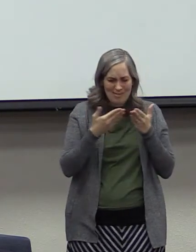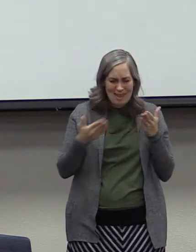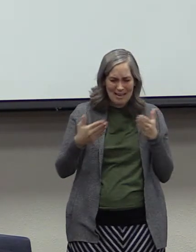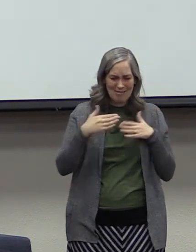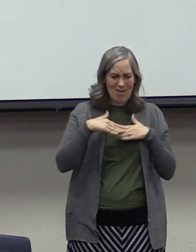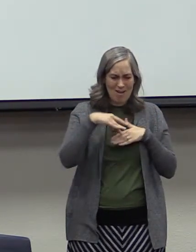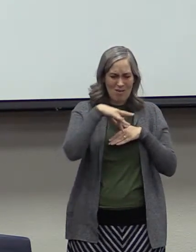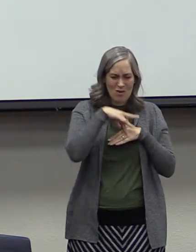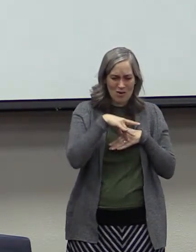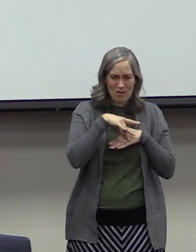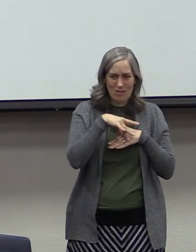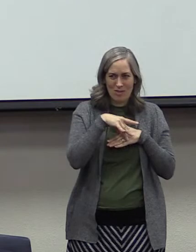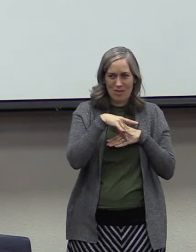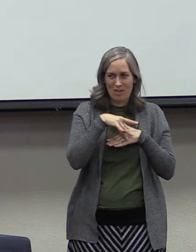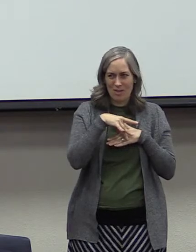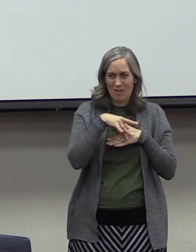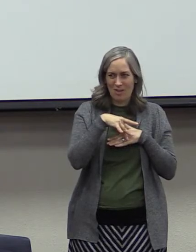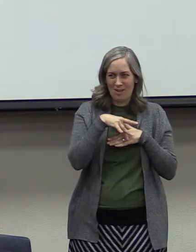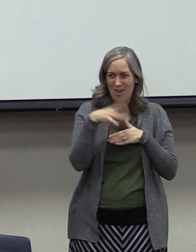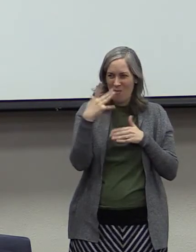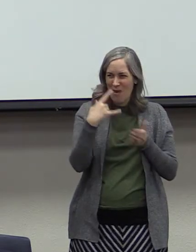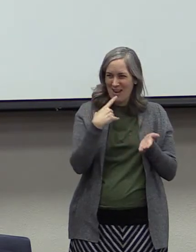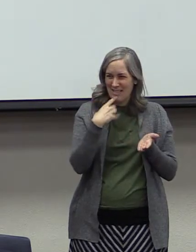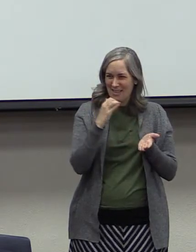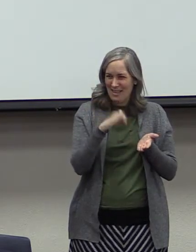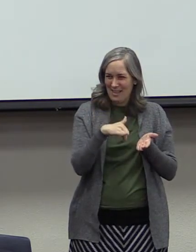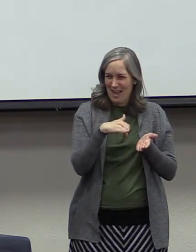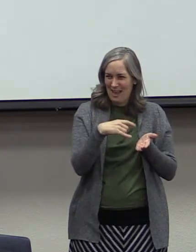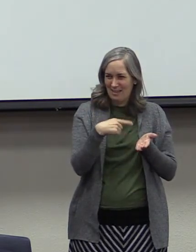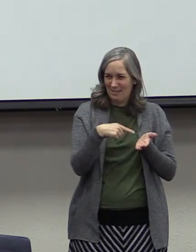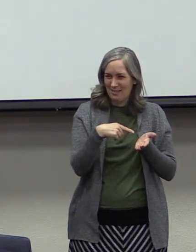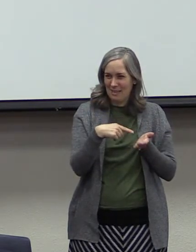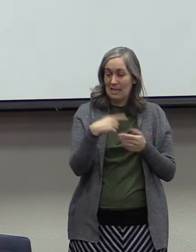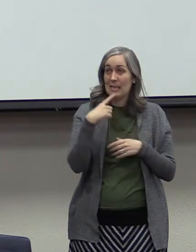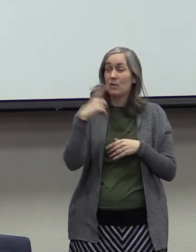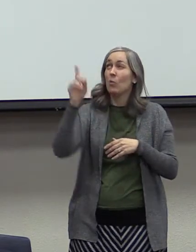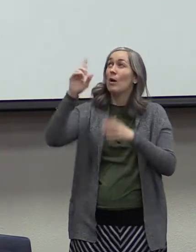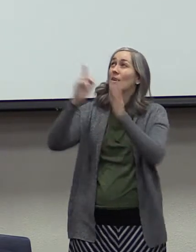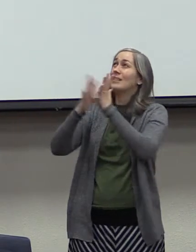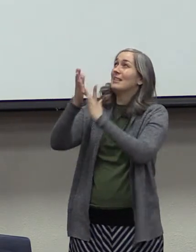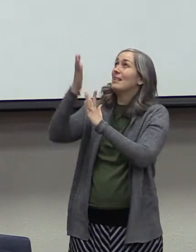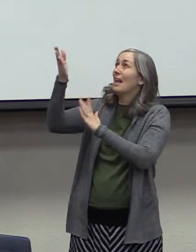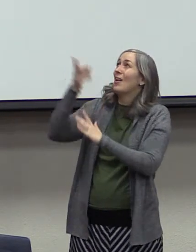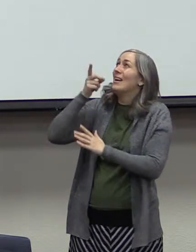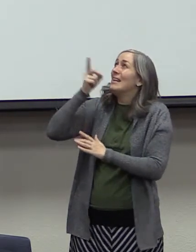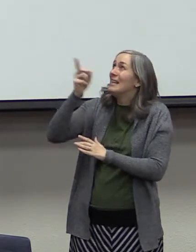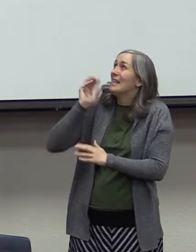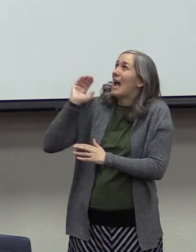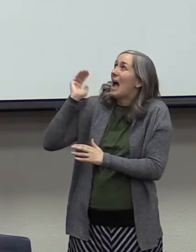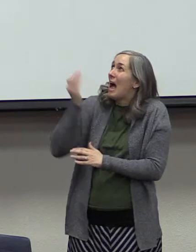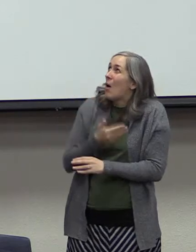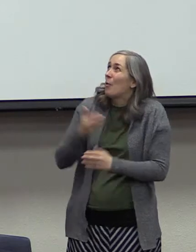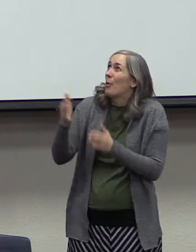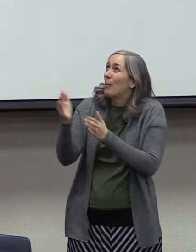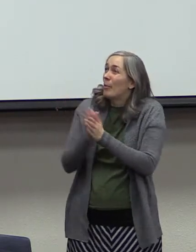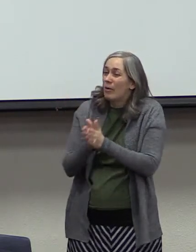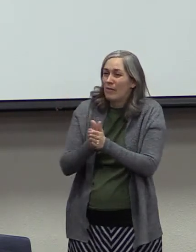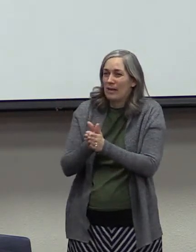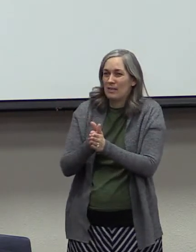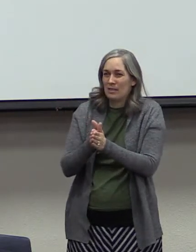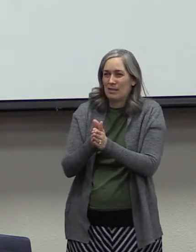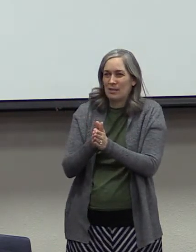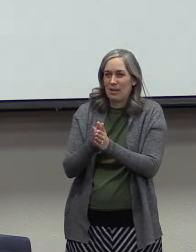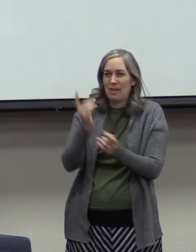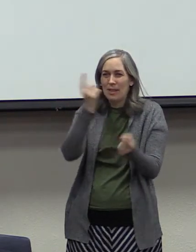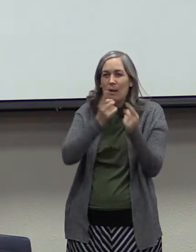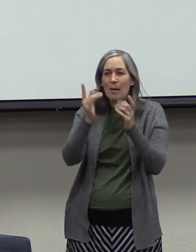does he write that? Where Jesus is. He is our motivation. And thinking